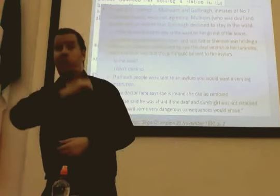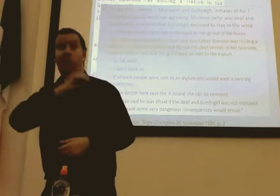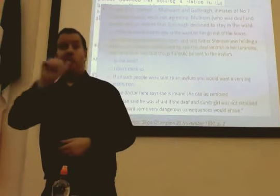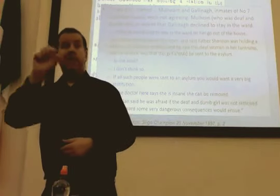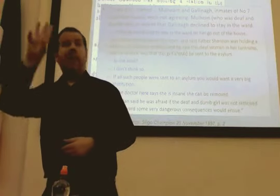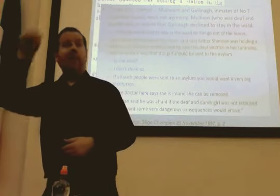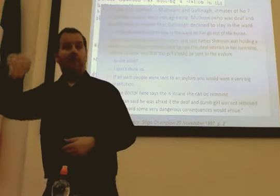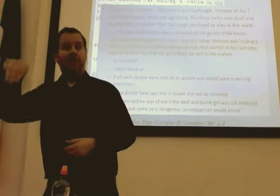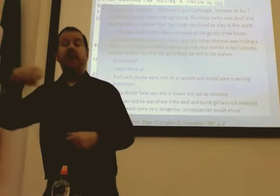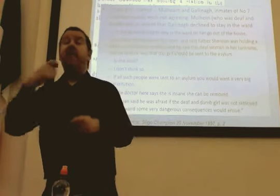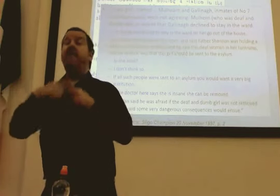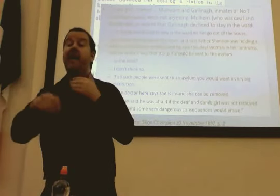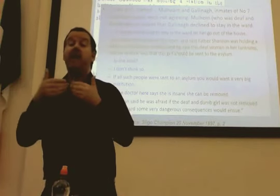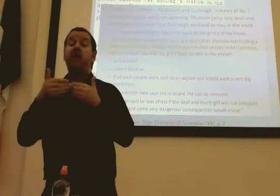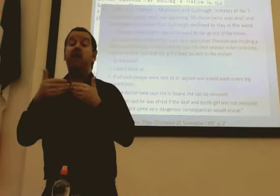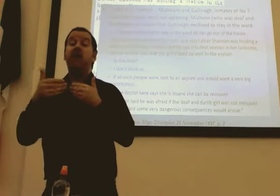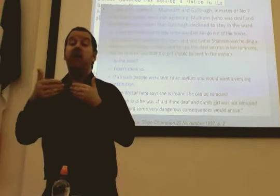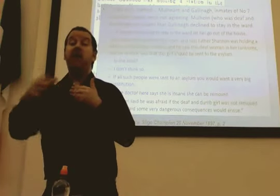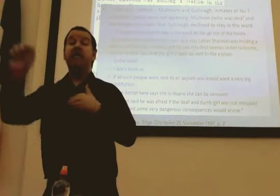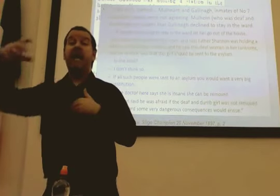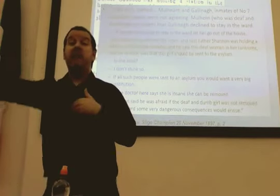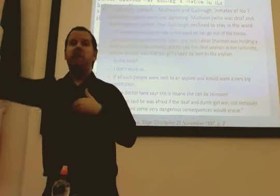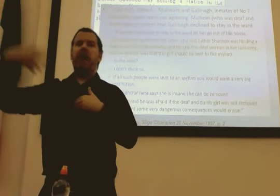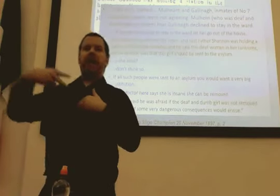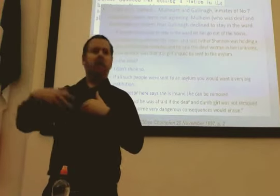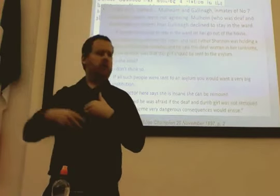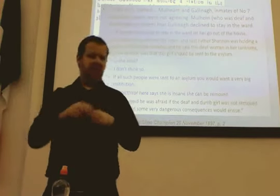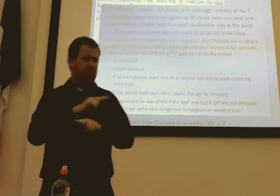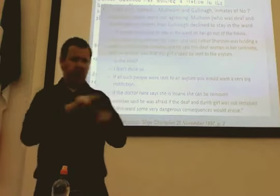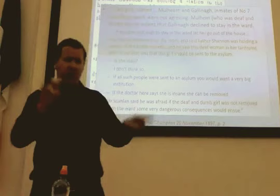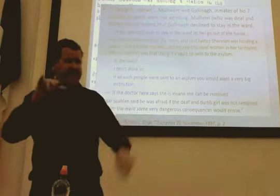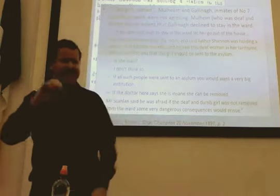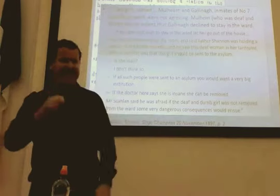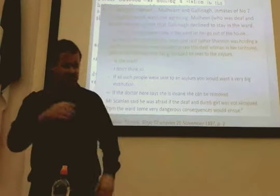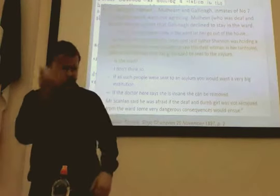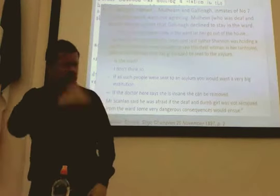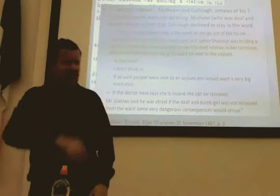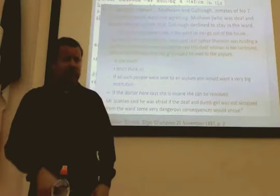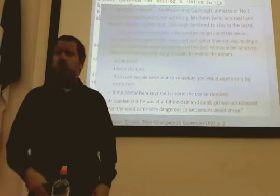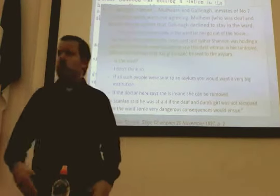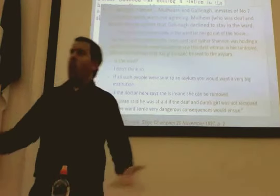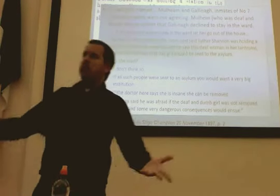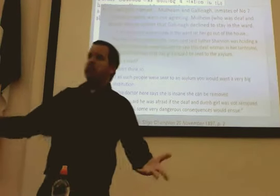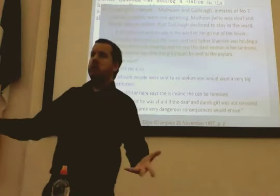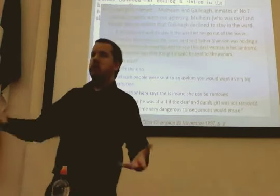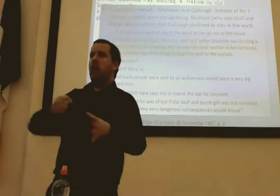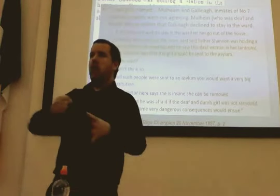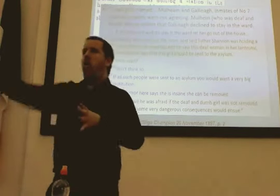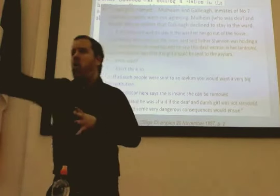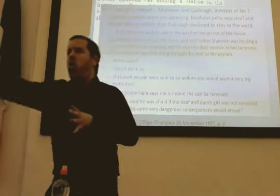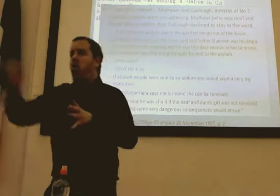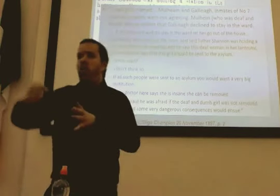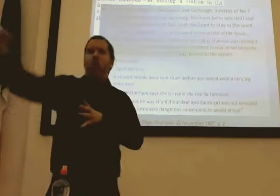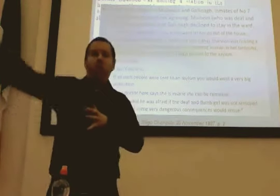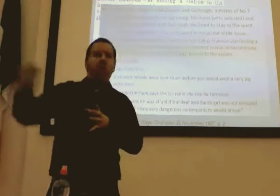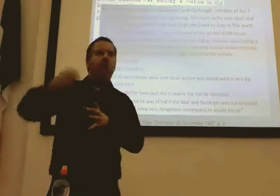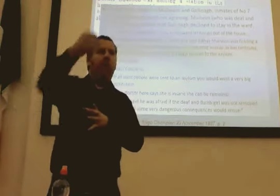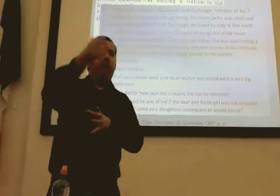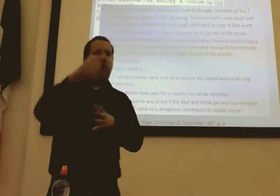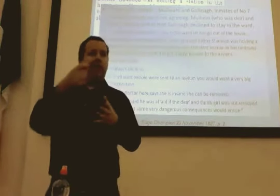that. And then she'd be sent to an asylum. But the asylum sent her back and said, she's fine, she's not mad. So then she was